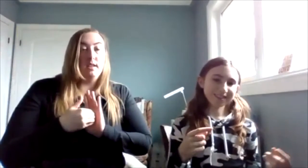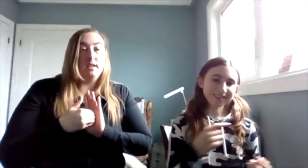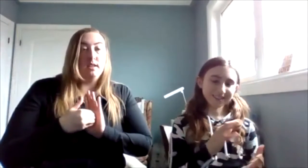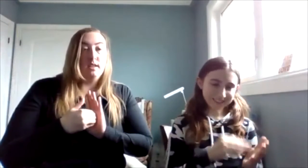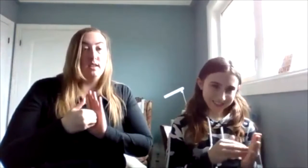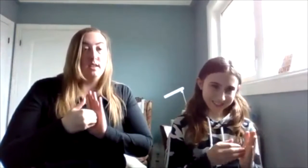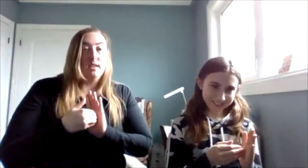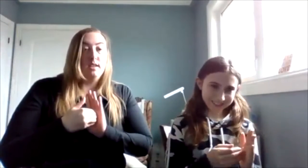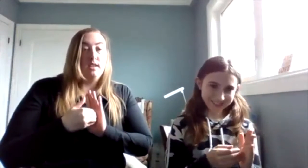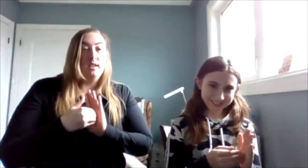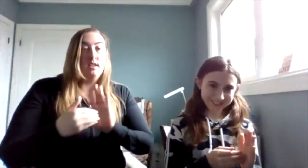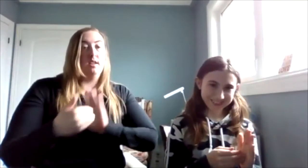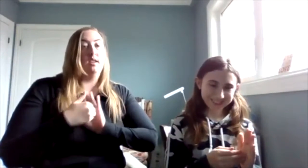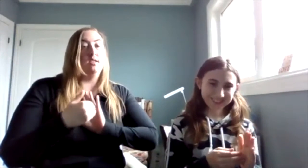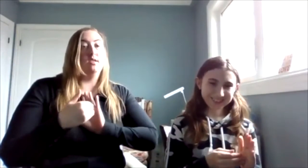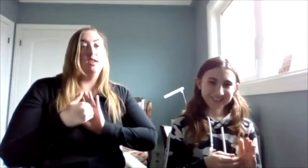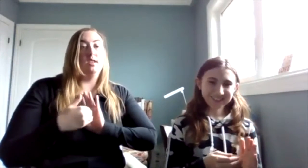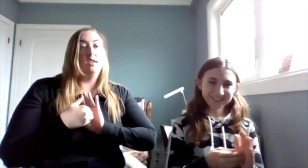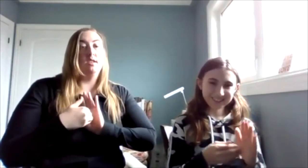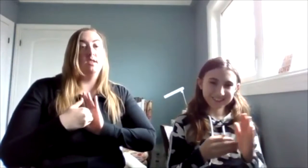us. Against your chest.